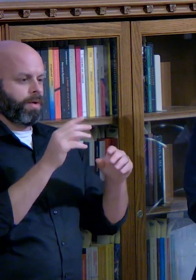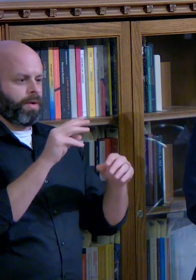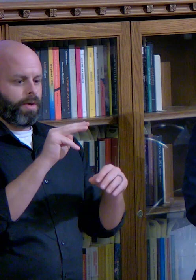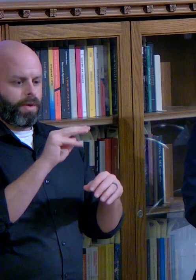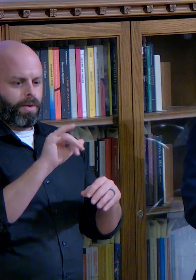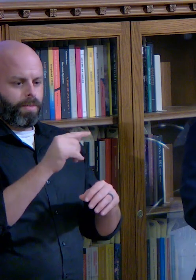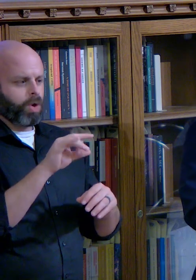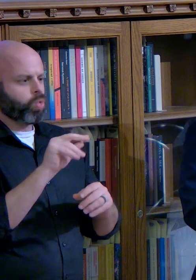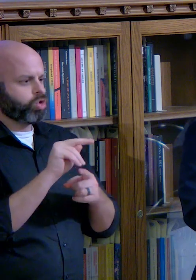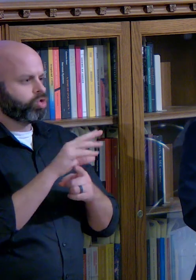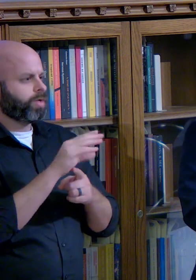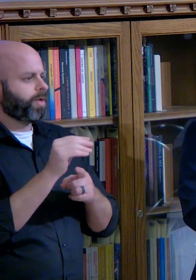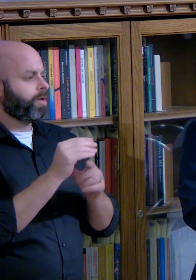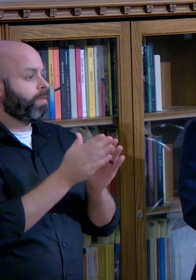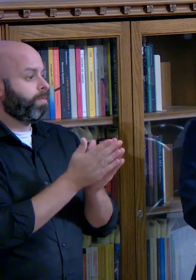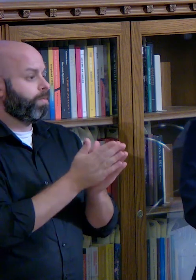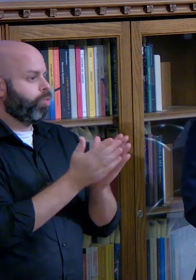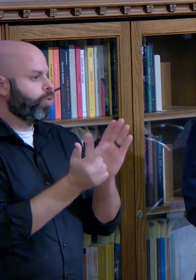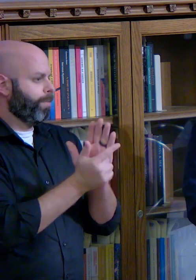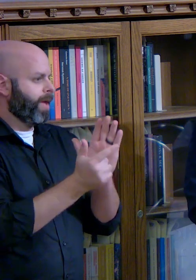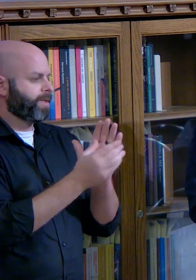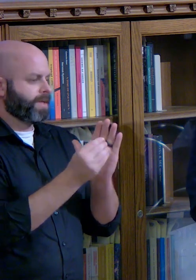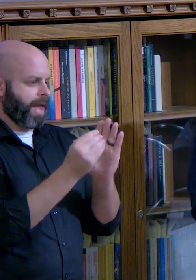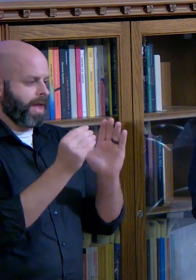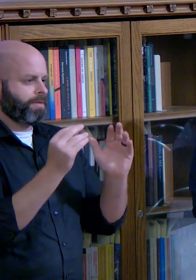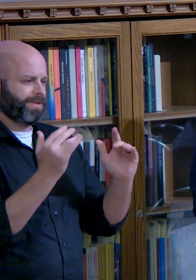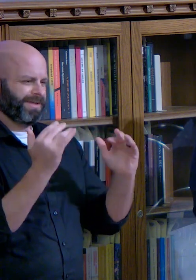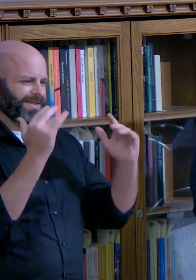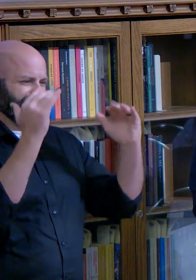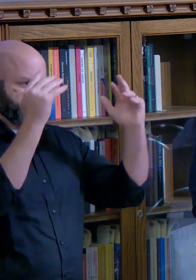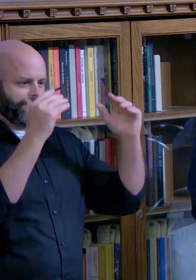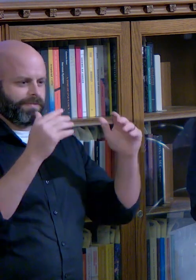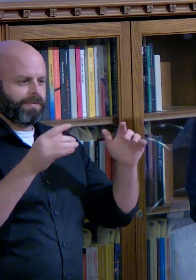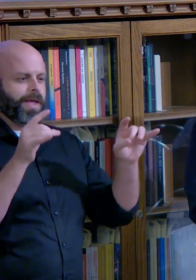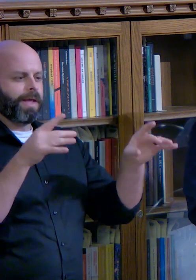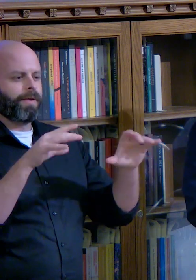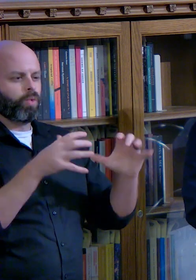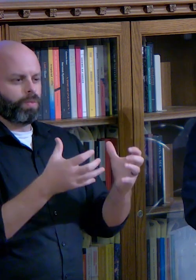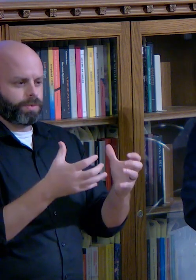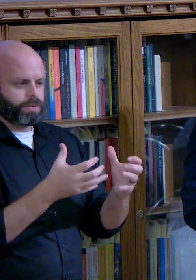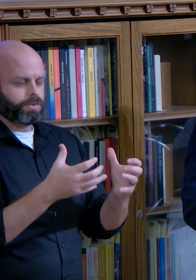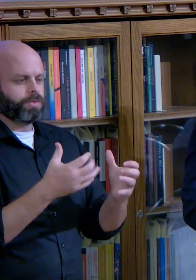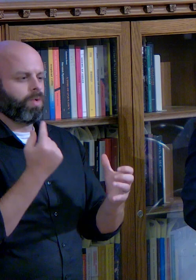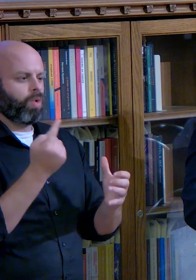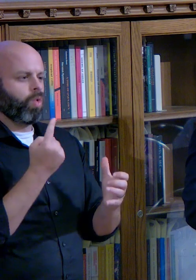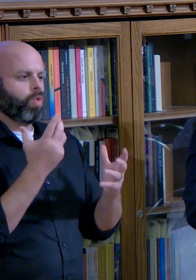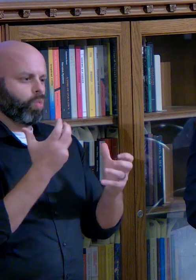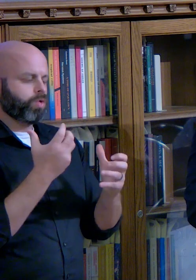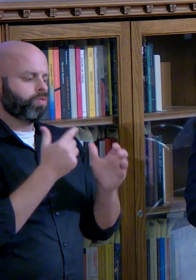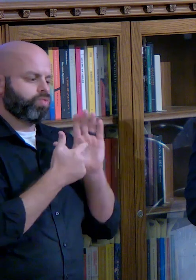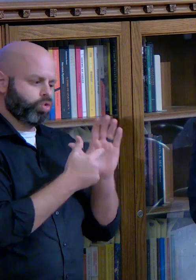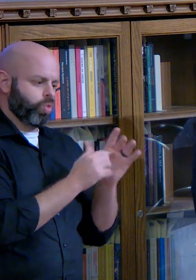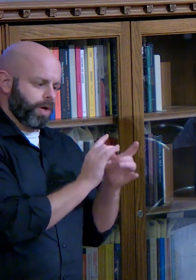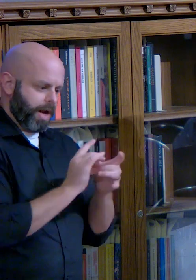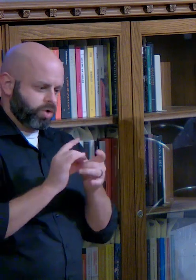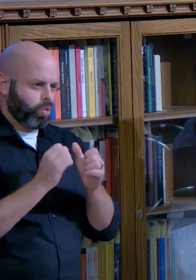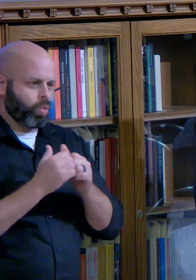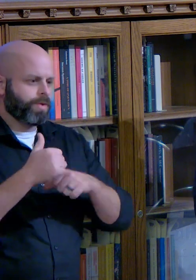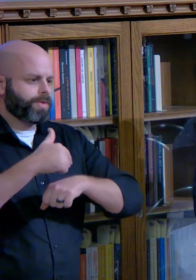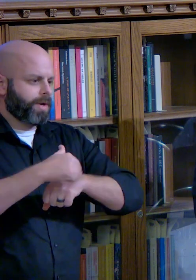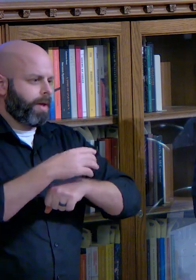banss and the rise of hate groups they all help them quantify and see connections between time